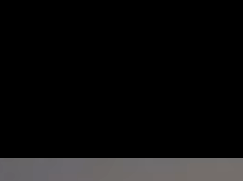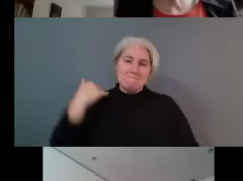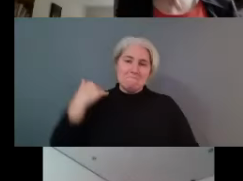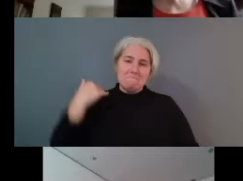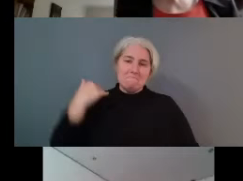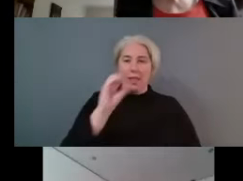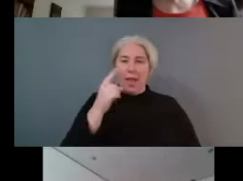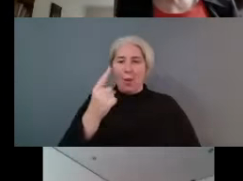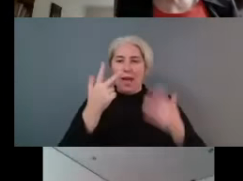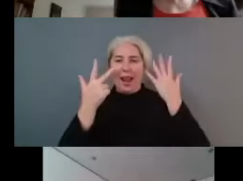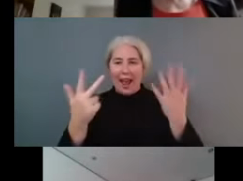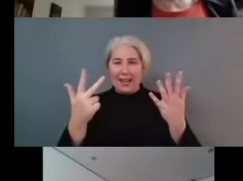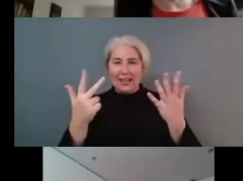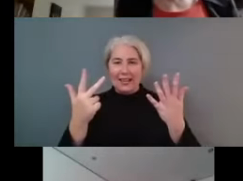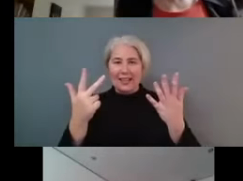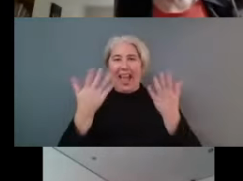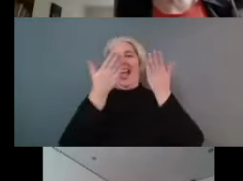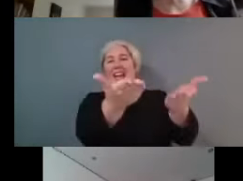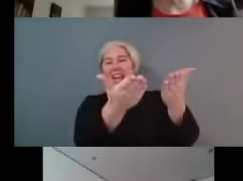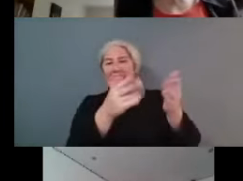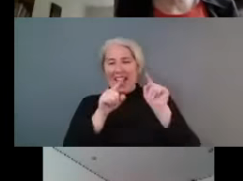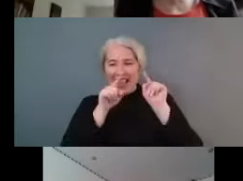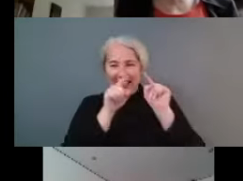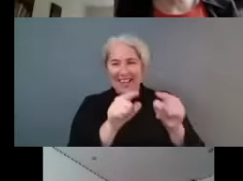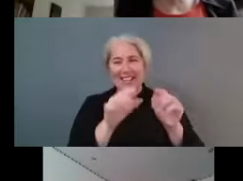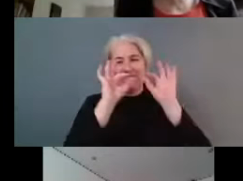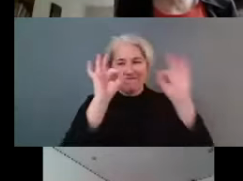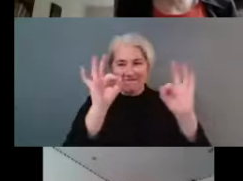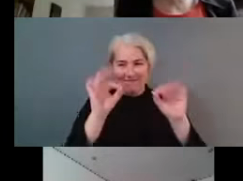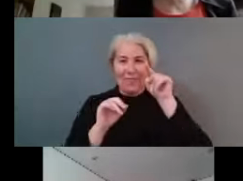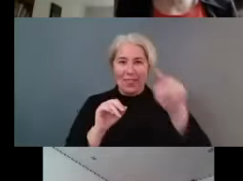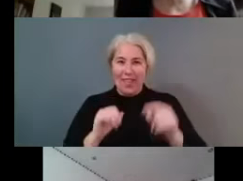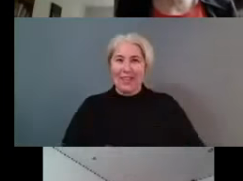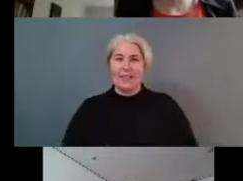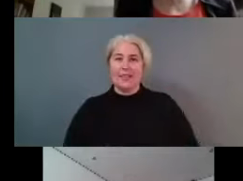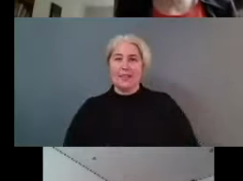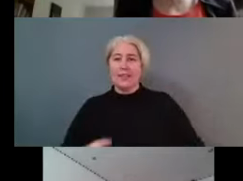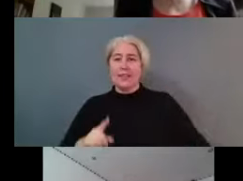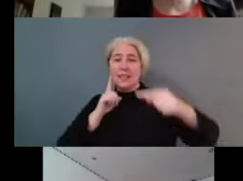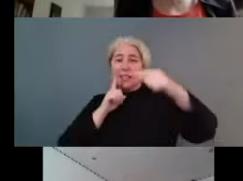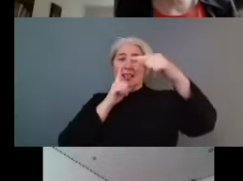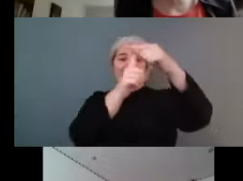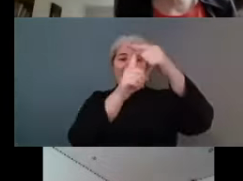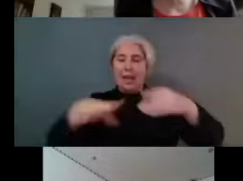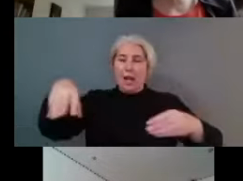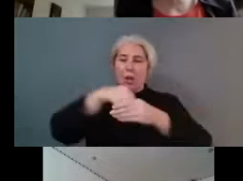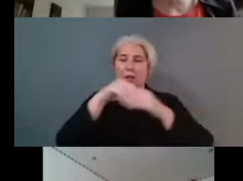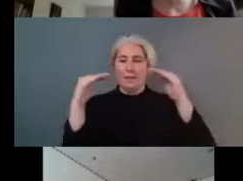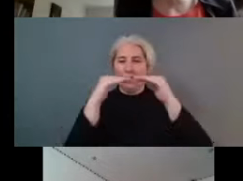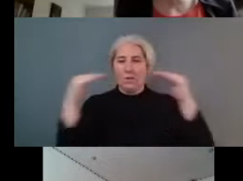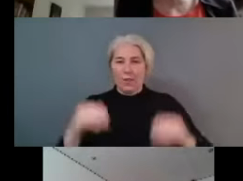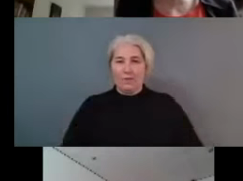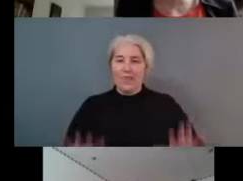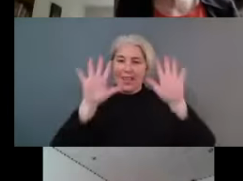2018. And yeah, this is it. Thank you. It's called Towards Inclusive Equality, 10 Years Committee on the Rights of Persons